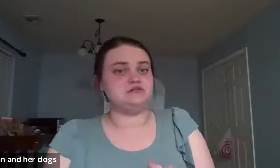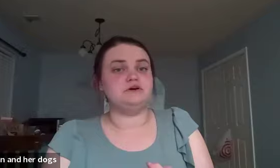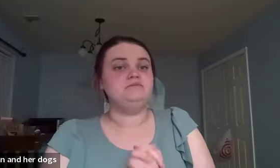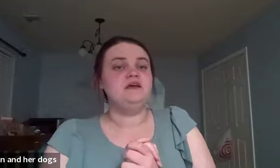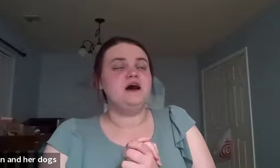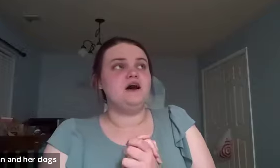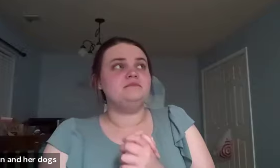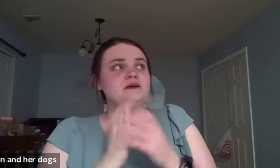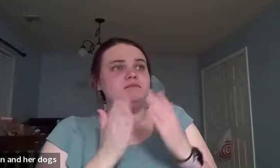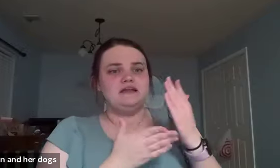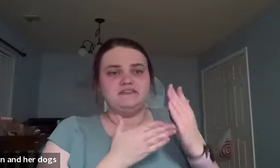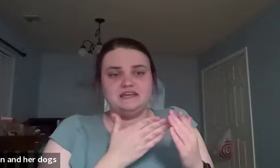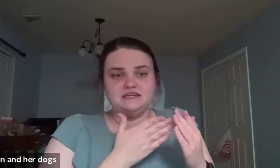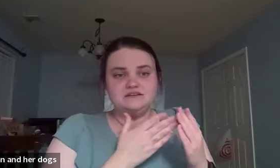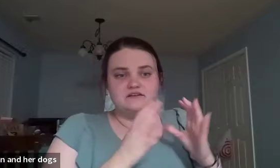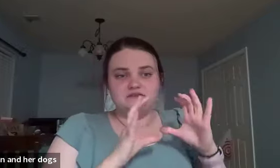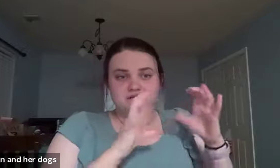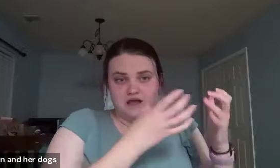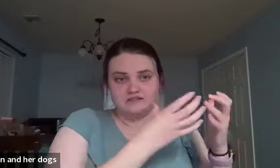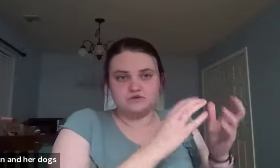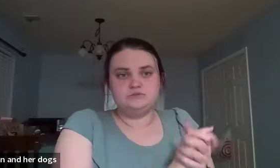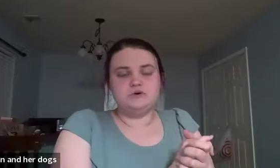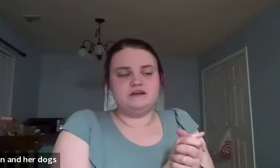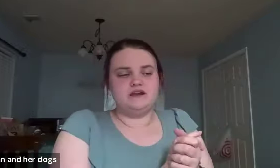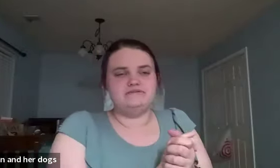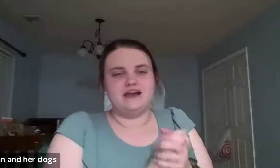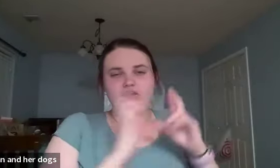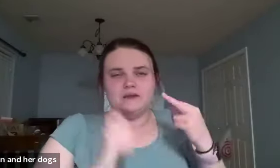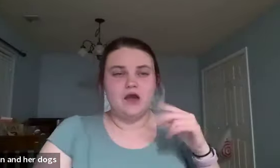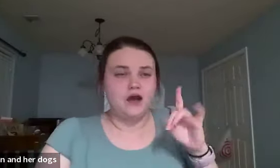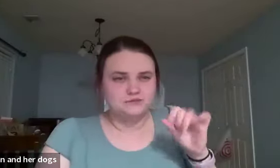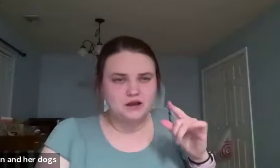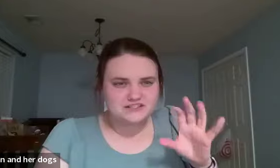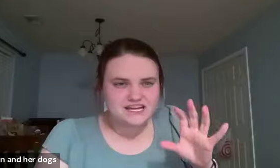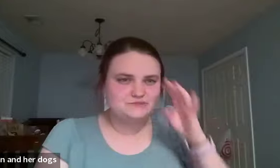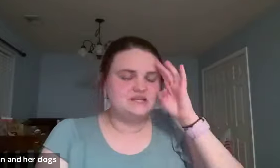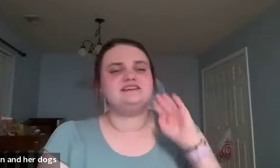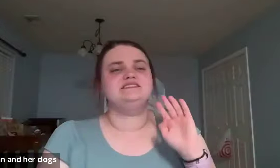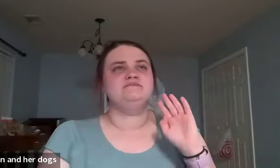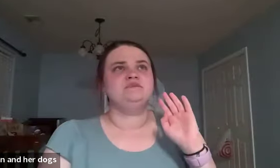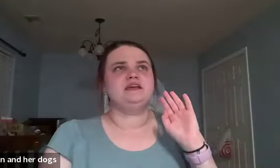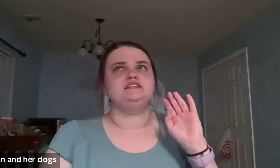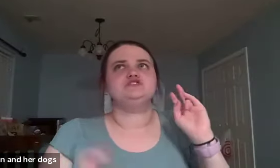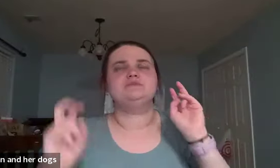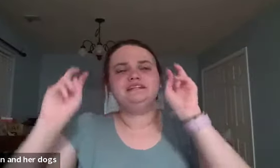teacher mode. But at the end of the class group where we I call it like the hodgepodge class because it's so many